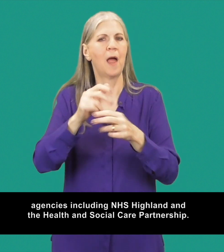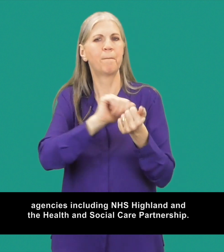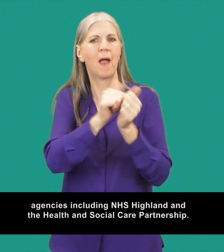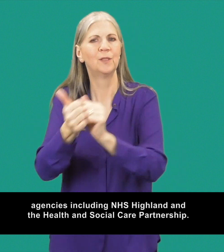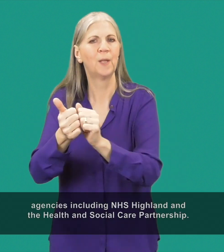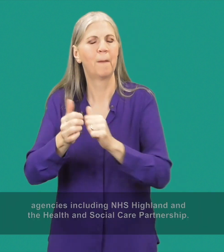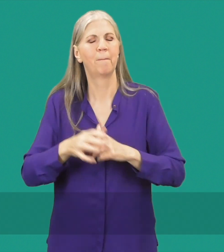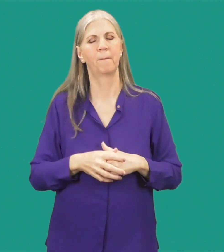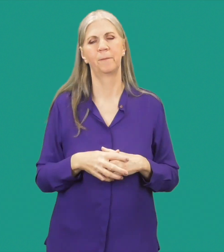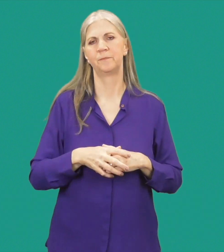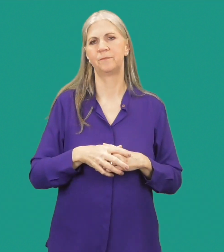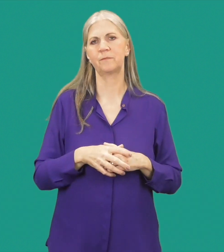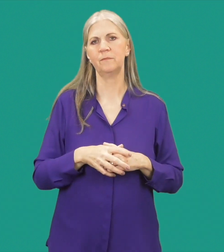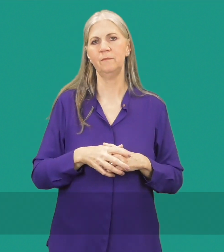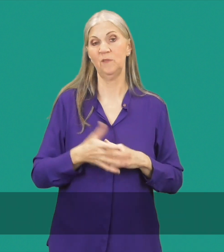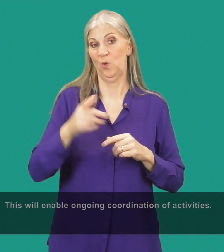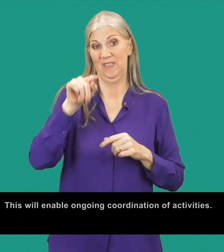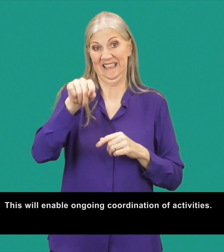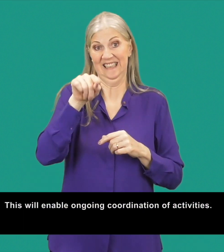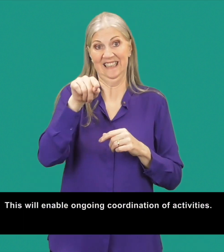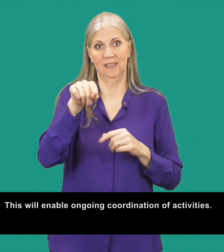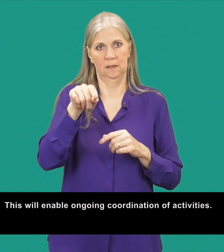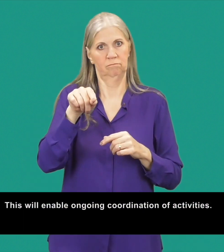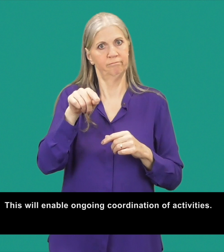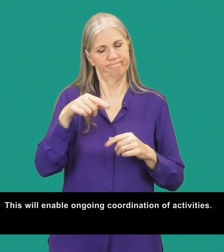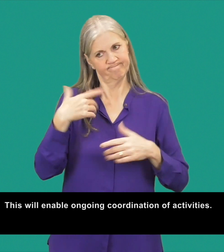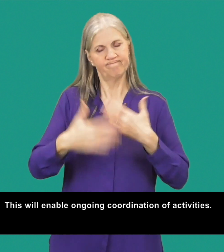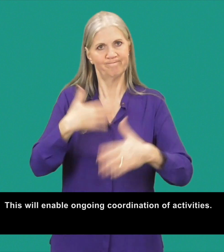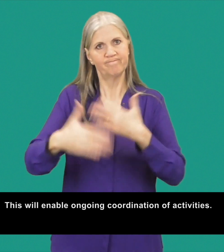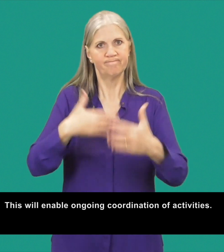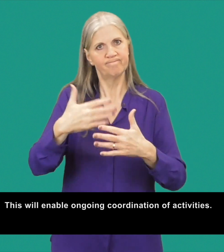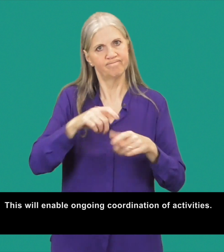This will enable ongoing coordination of activities.